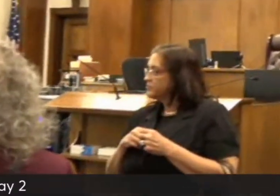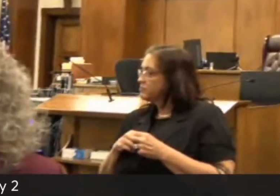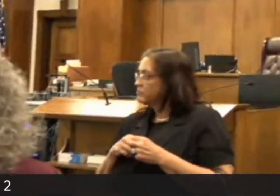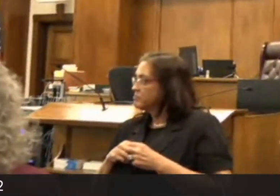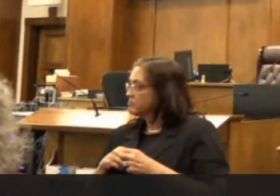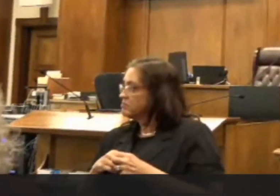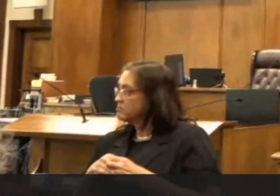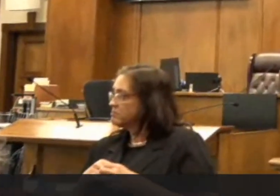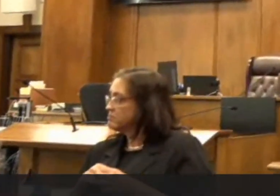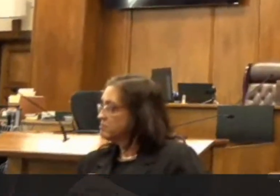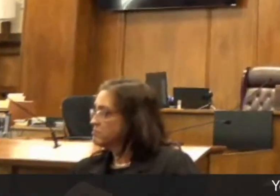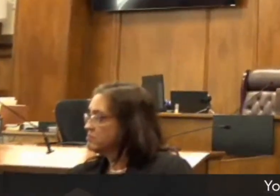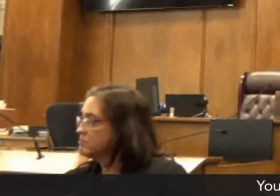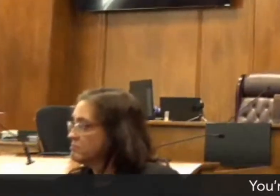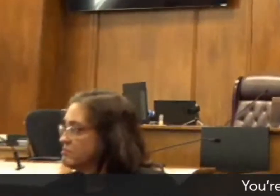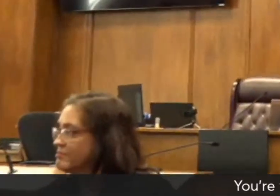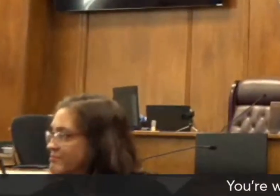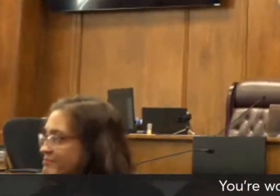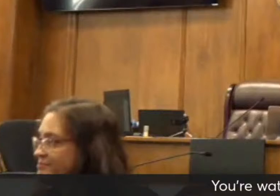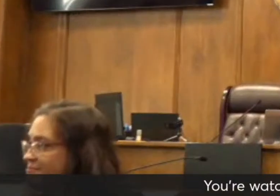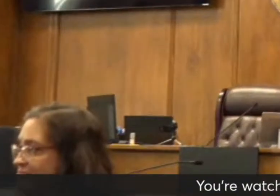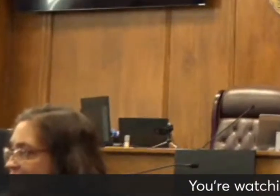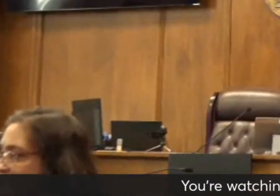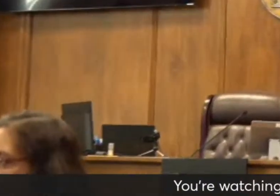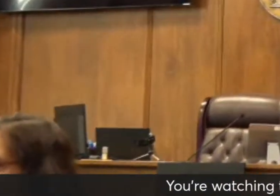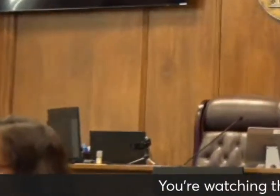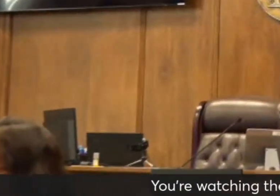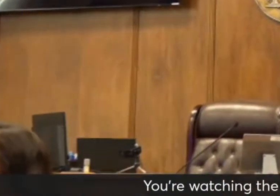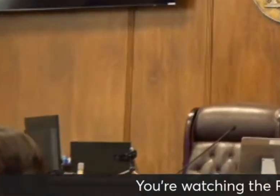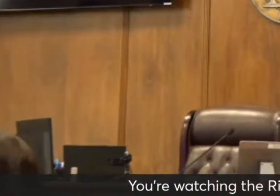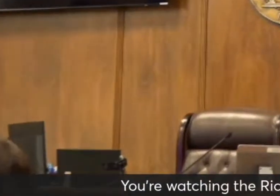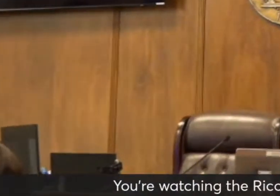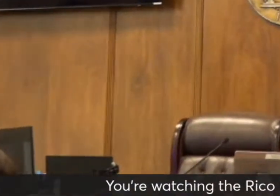It's good to feel like national. Well,